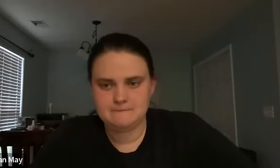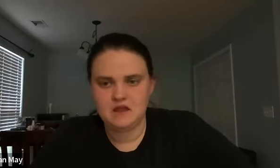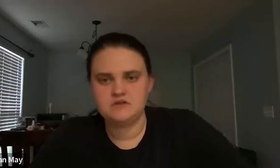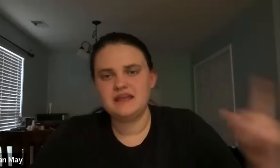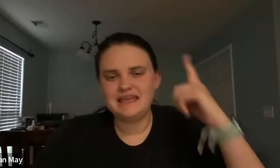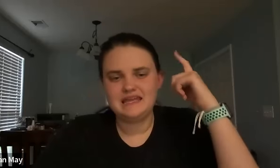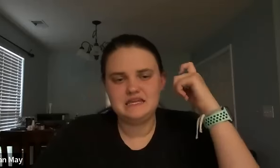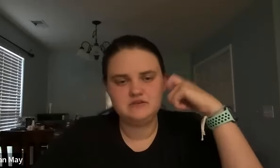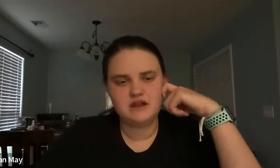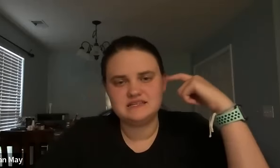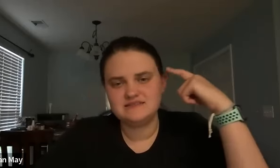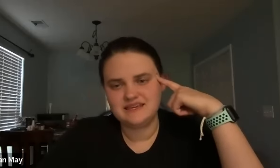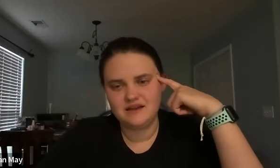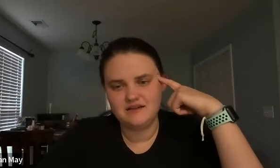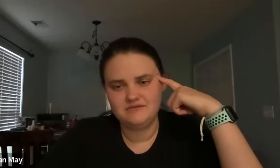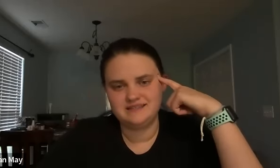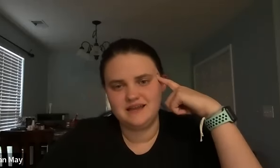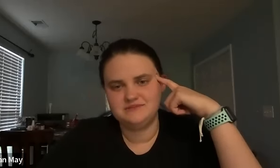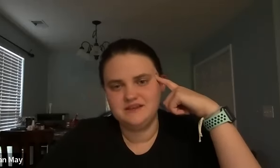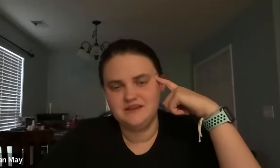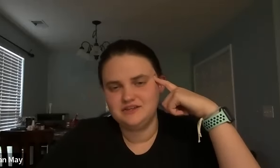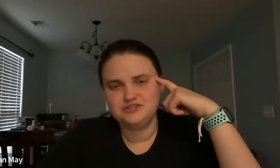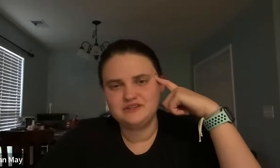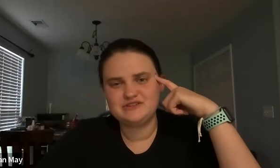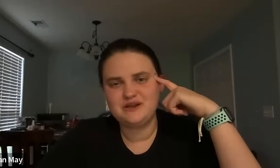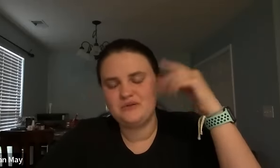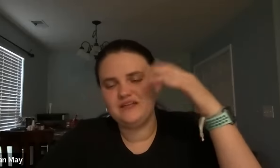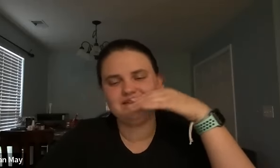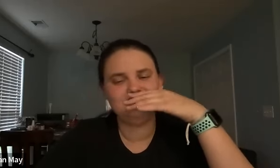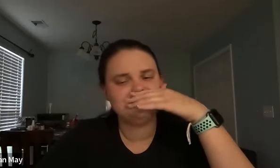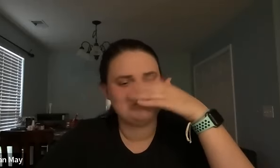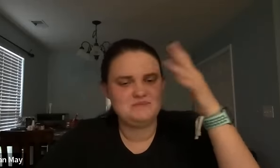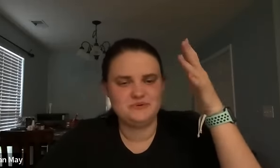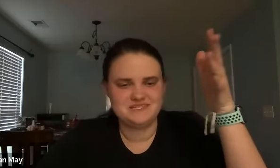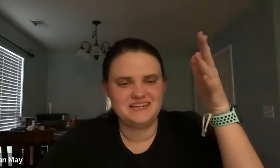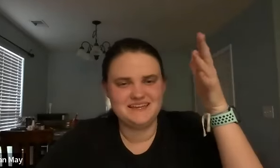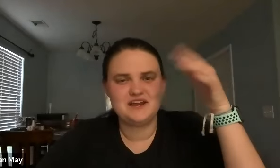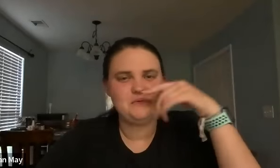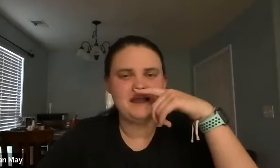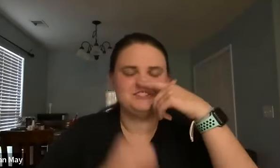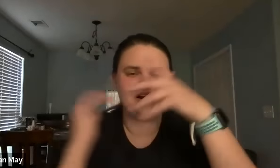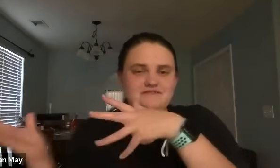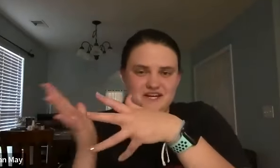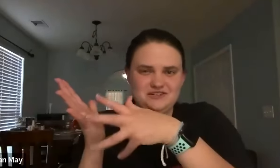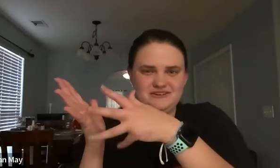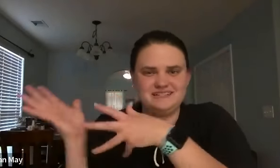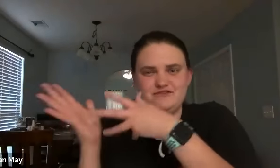Are there any you guys can think of, like types? Usually there's like a list that people will send. That's kind of why I was trying to finish early, to give you guys